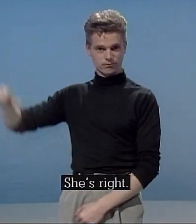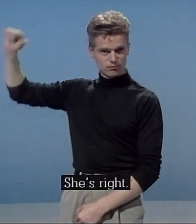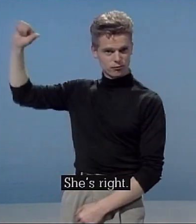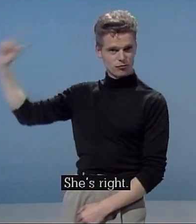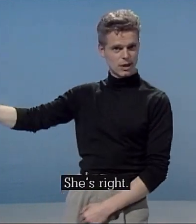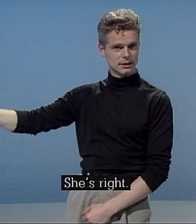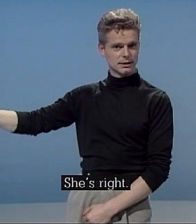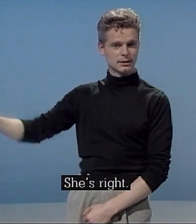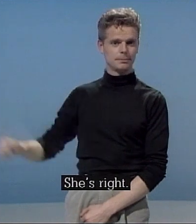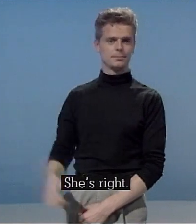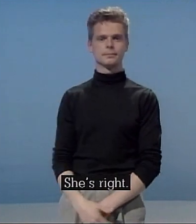She's right.